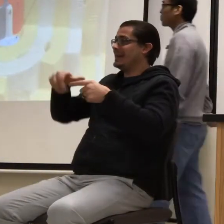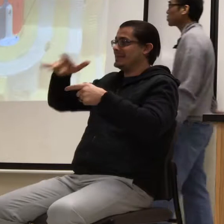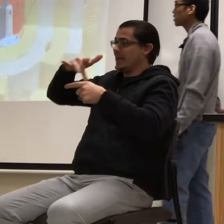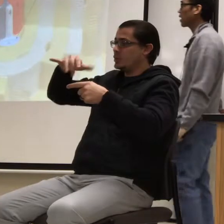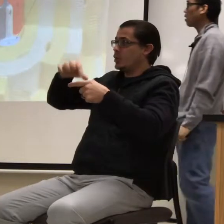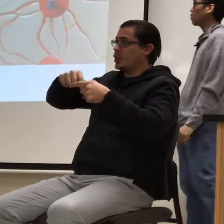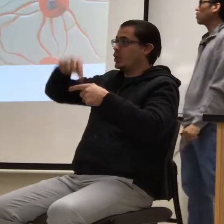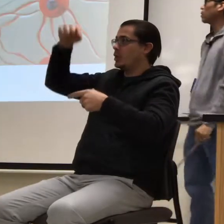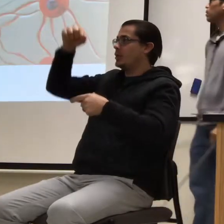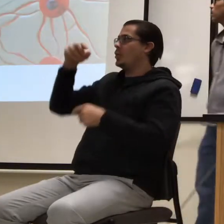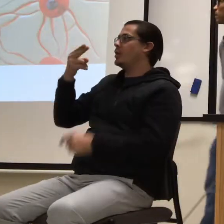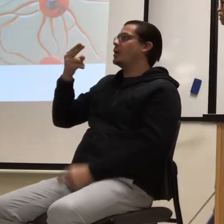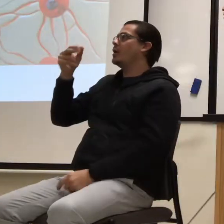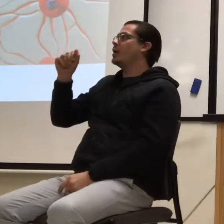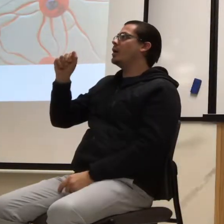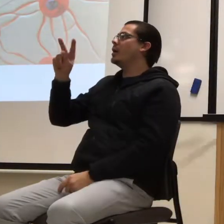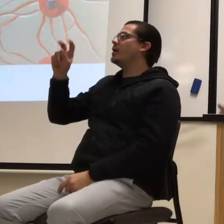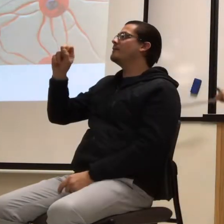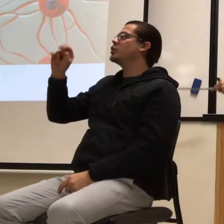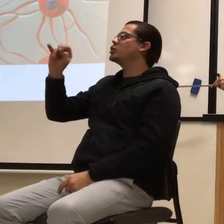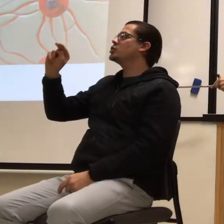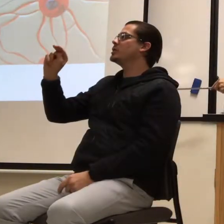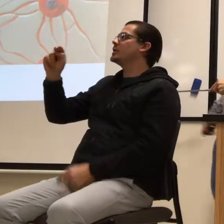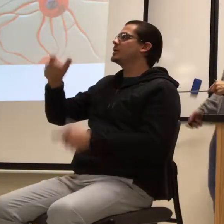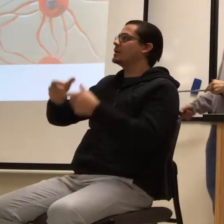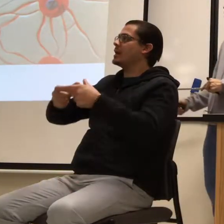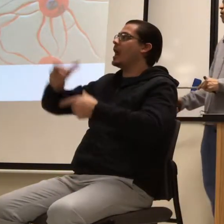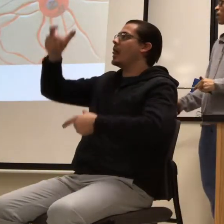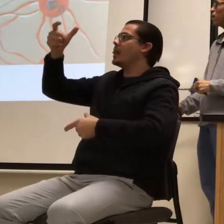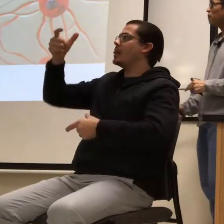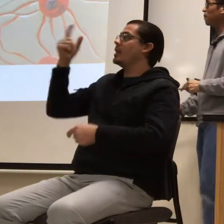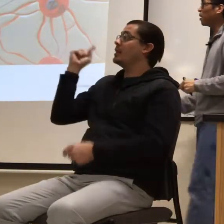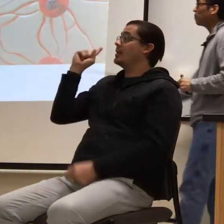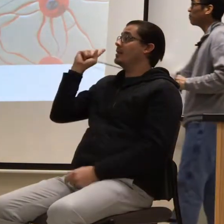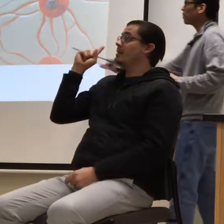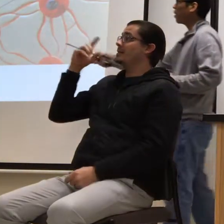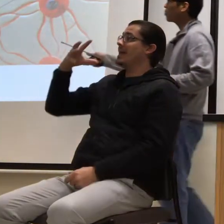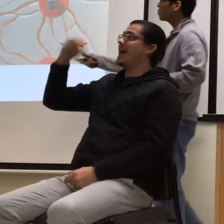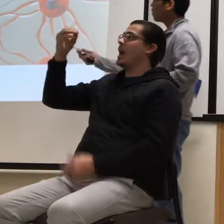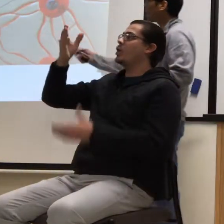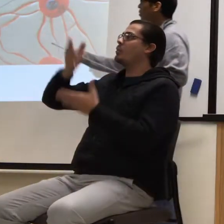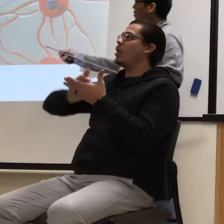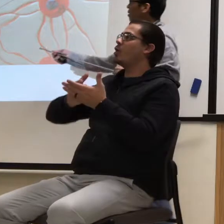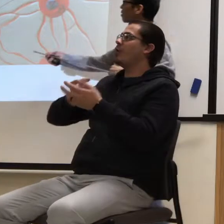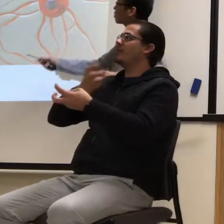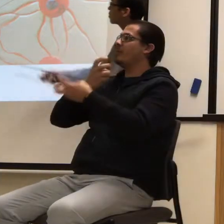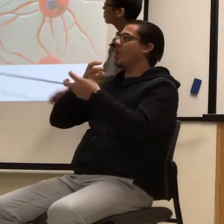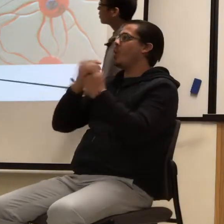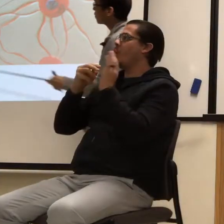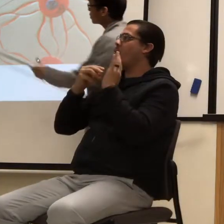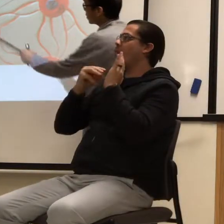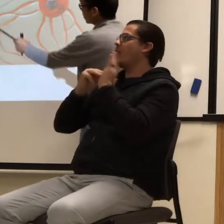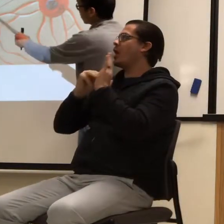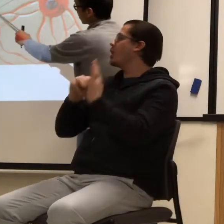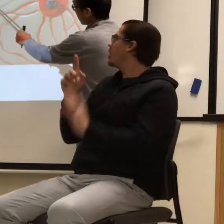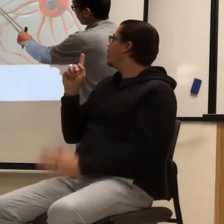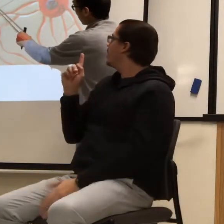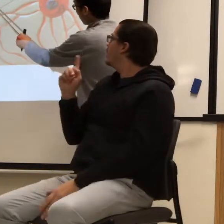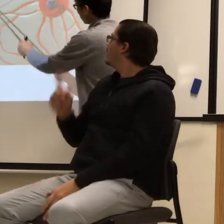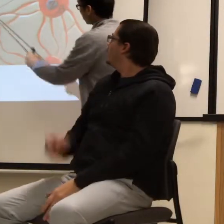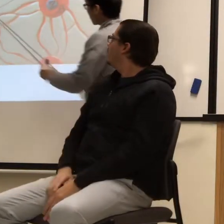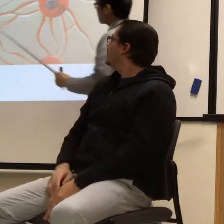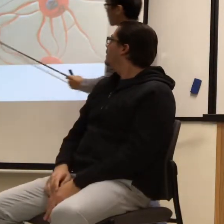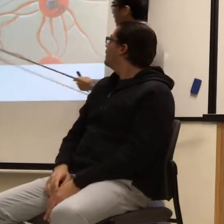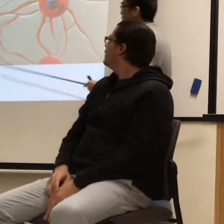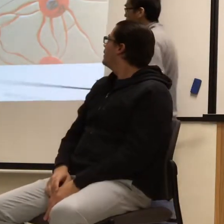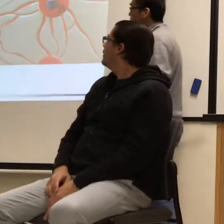or Haversian canal. Okay, this is the outer part of the bone model here. There's a kind of where I'm